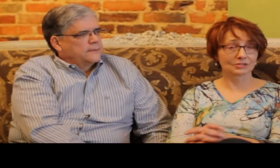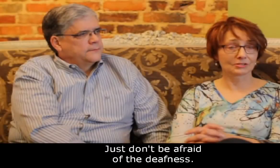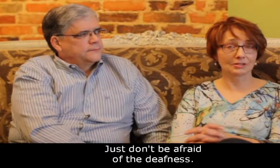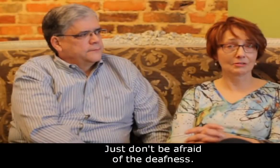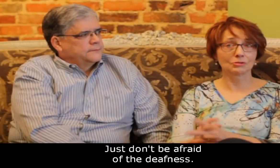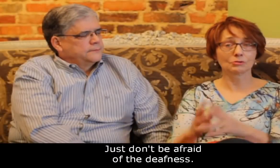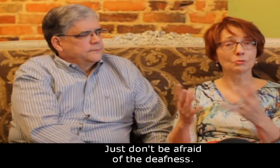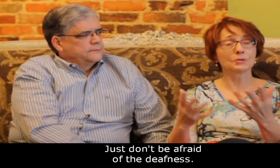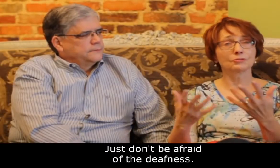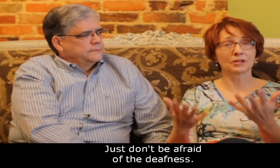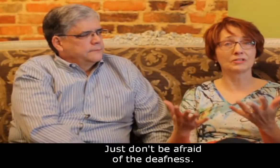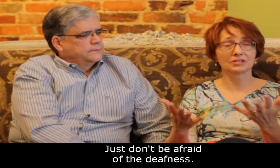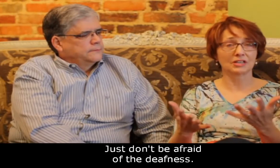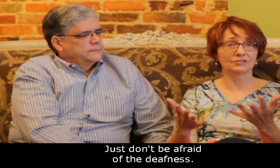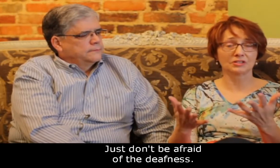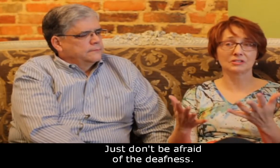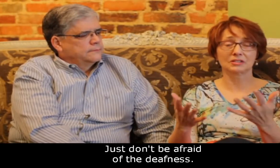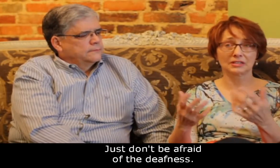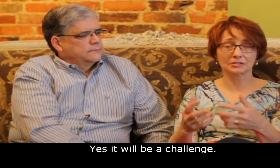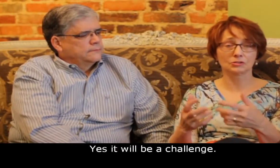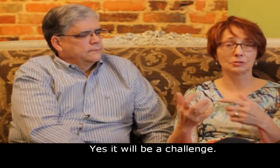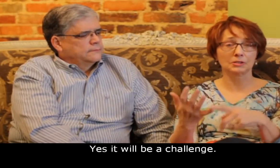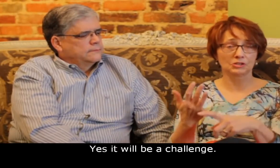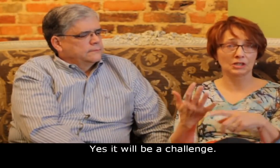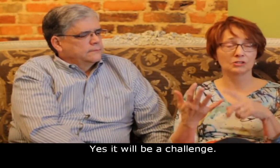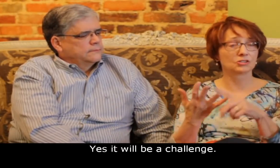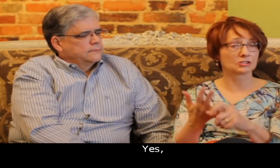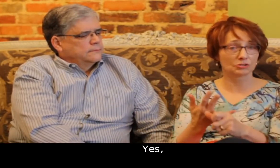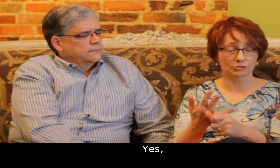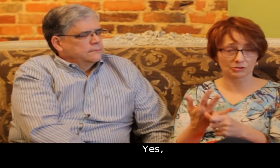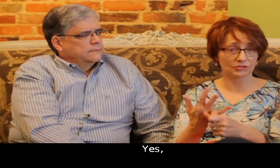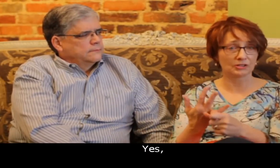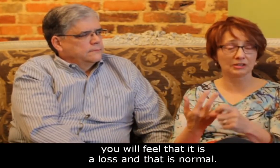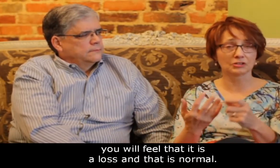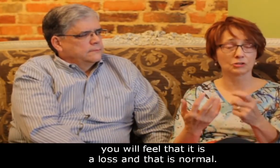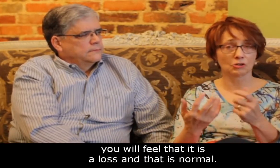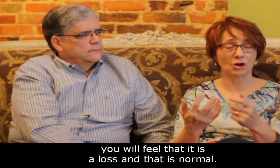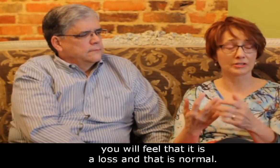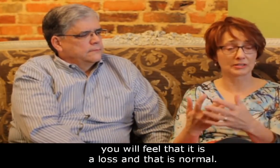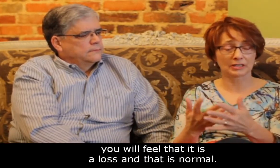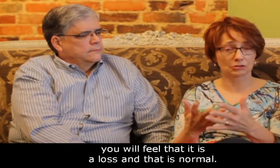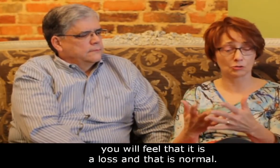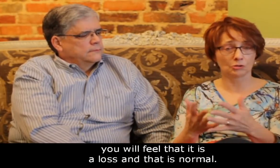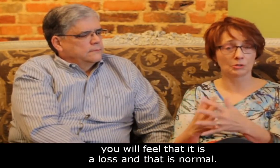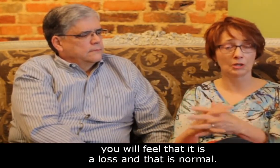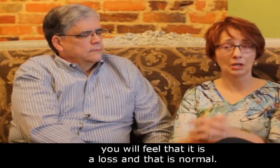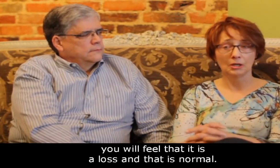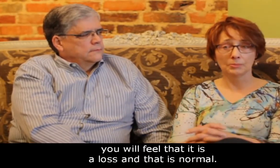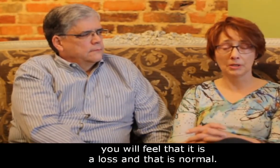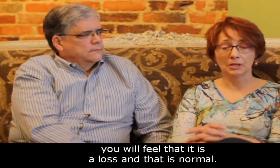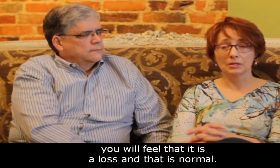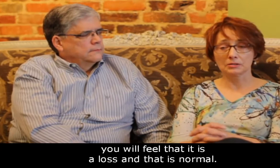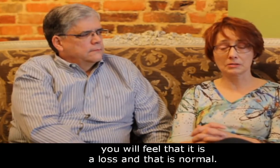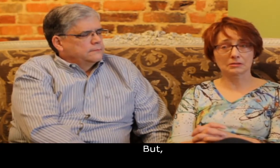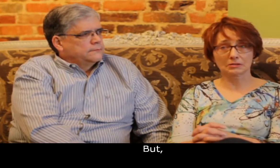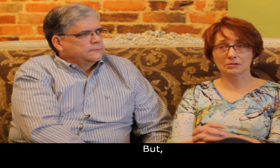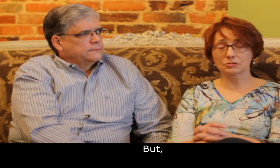Just don't be afraid of the deafness. Yes, it's going to be a challenge. Yes, you're going to feel that it's a loss, and that's normal. But just